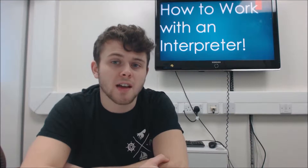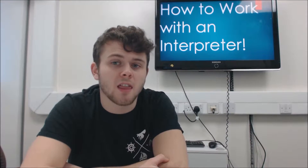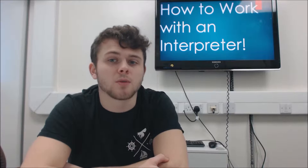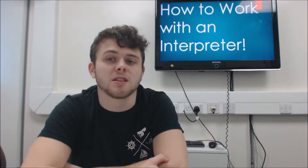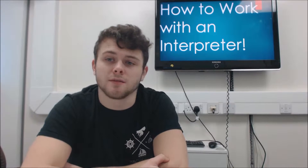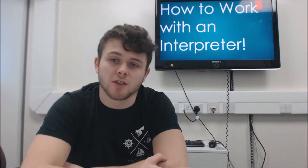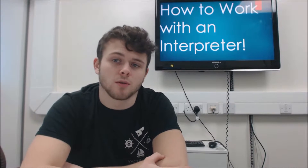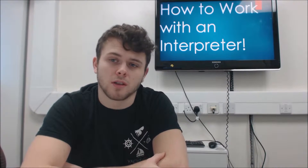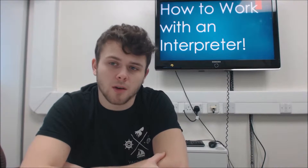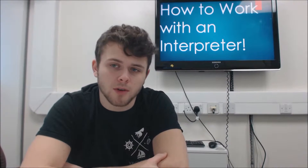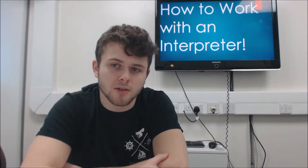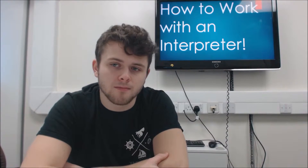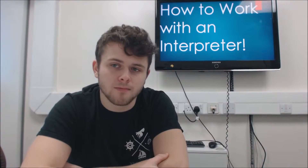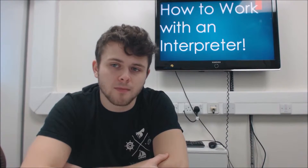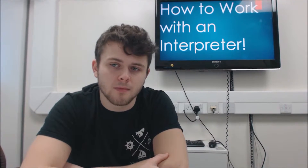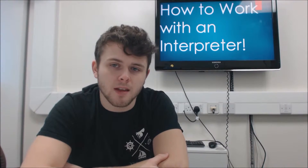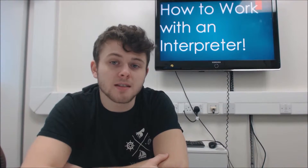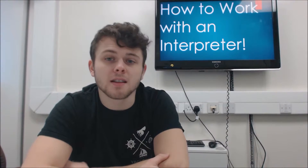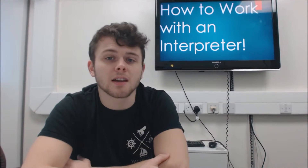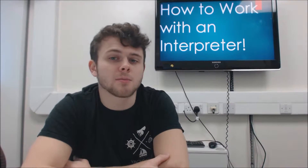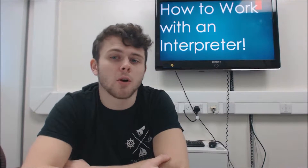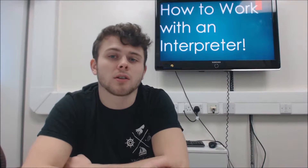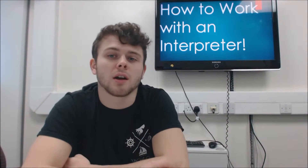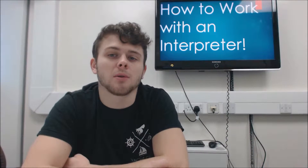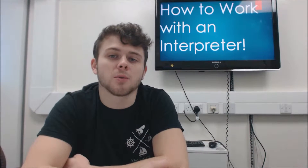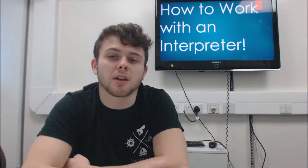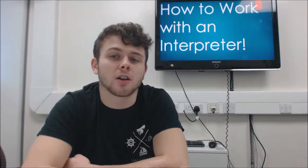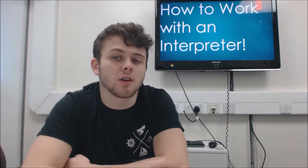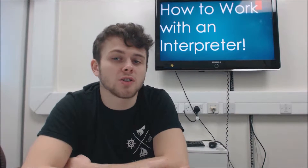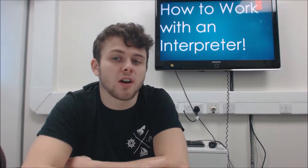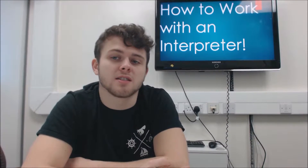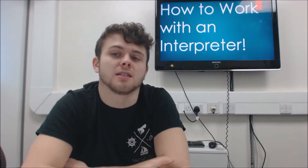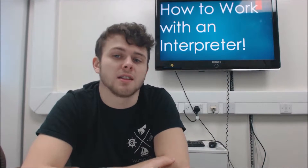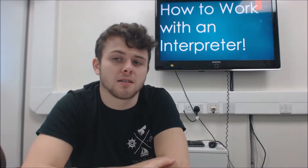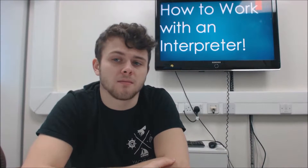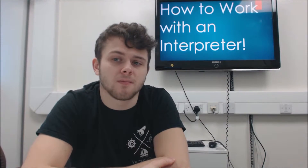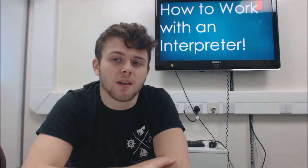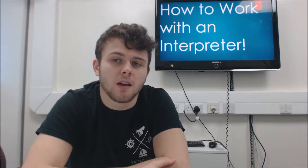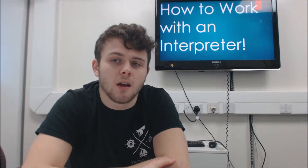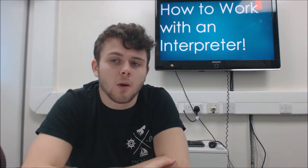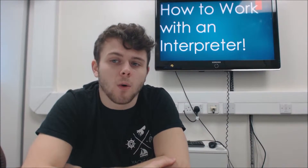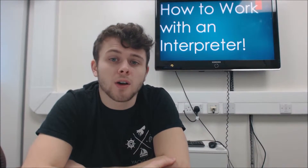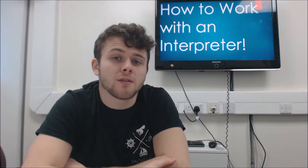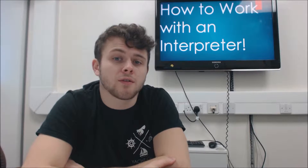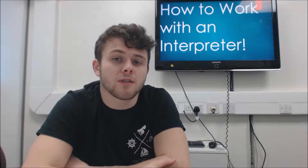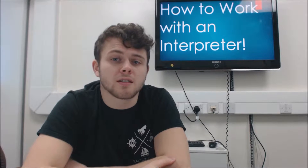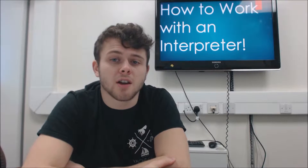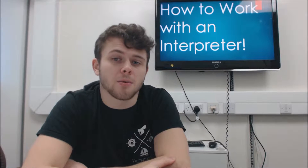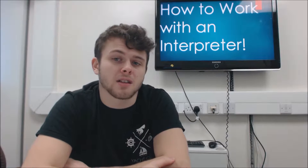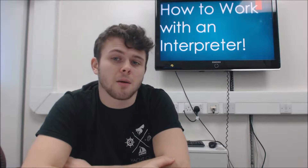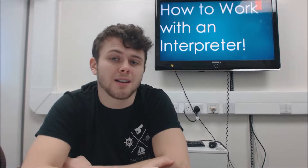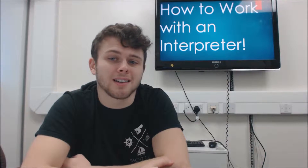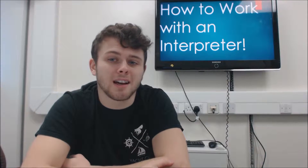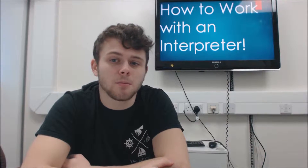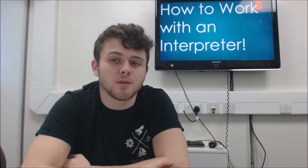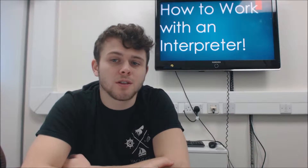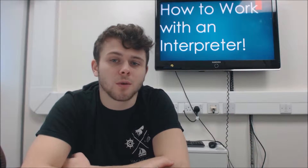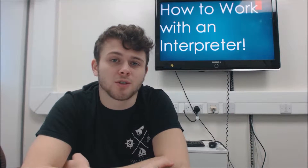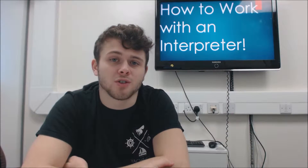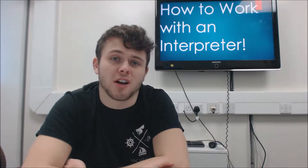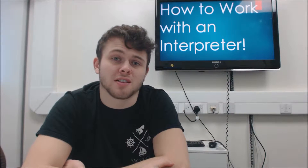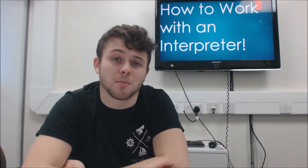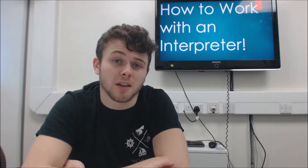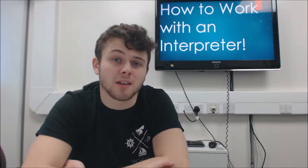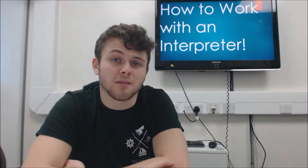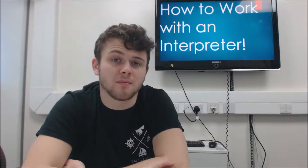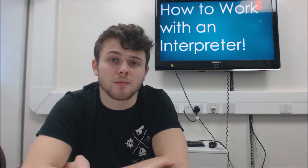Remember that sign language is a visual language. It isn't like a spoken language where you can close your eyes and listen. Walking in front of the interpreter is like playing loud music